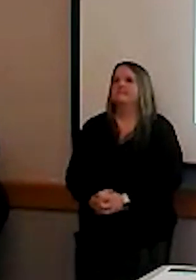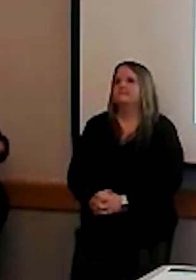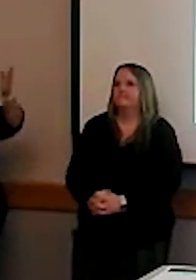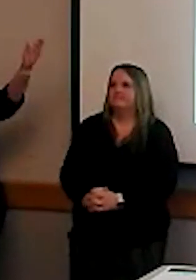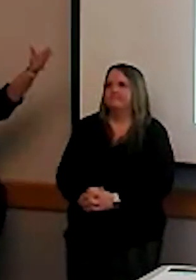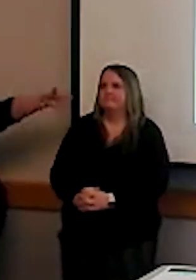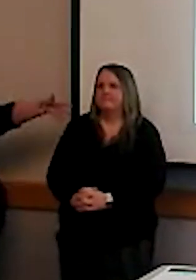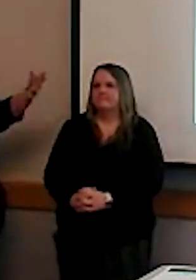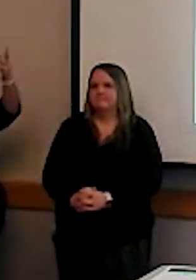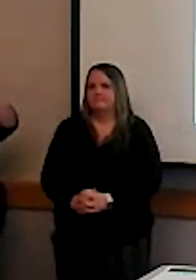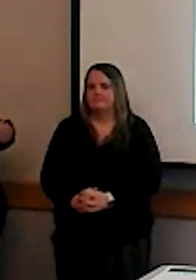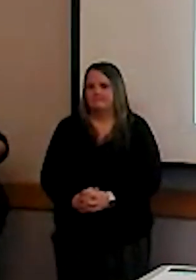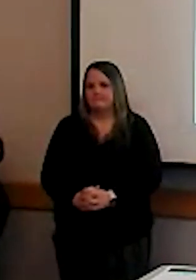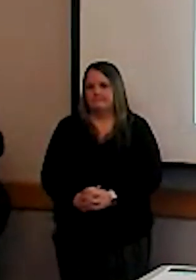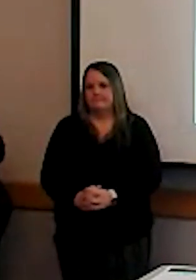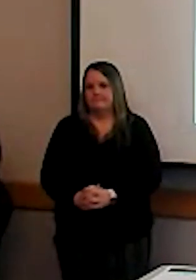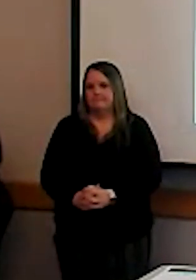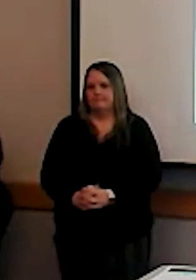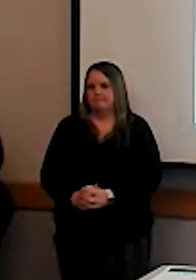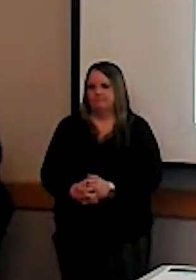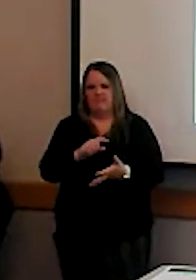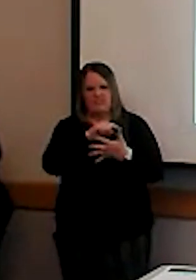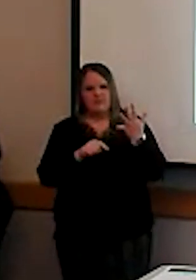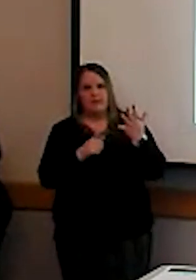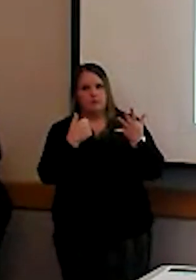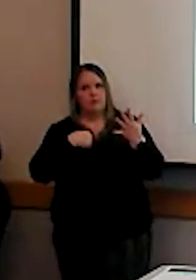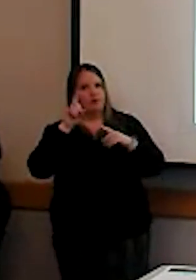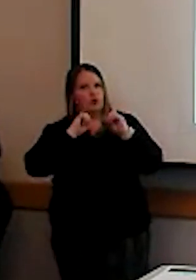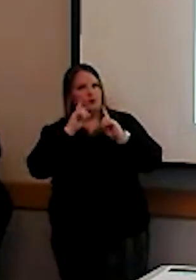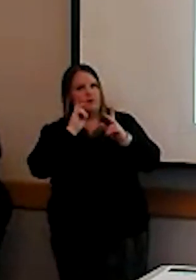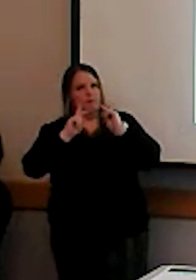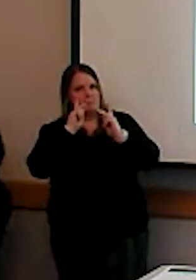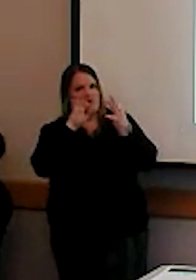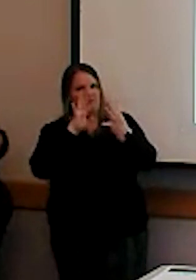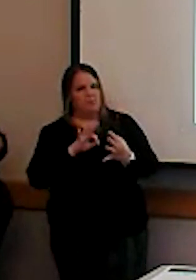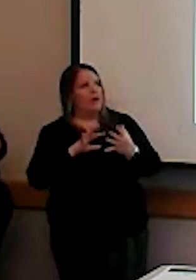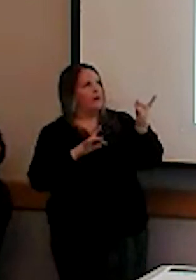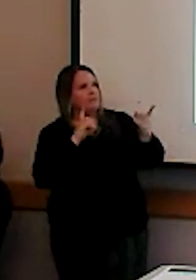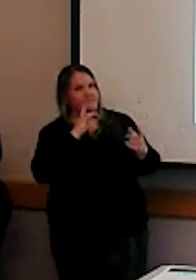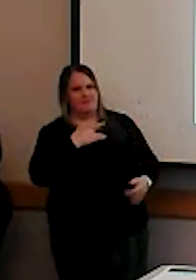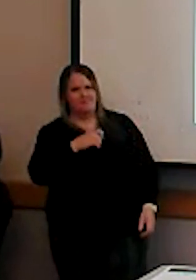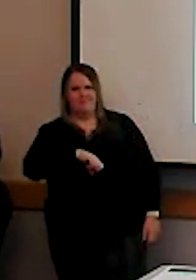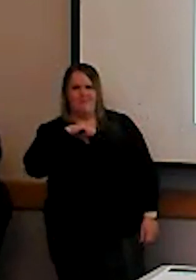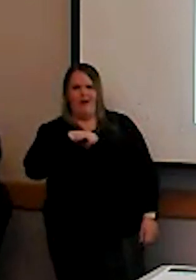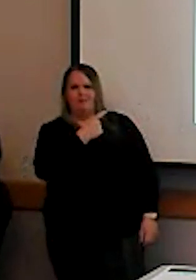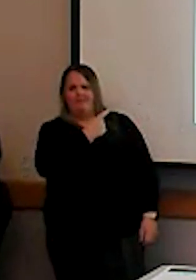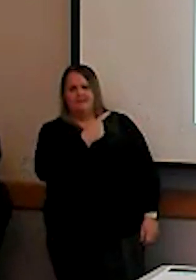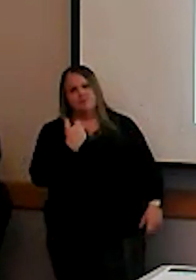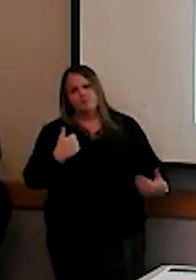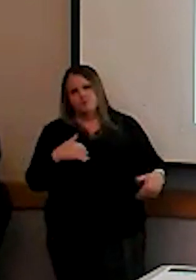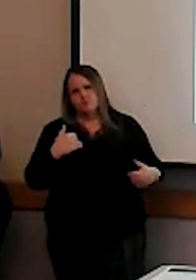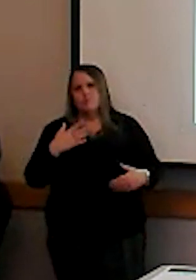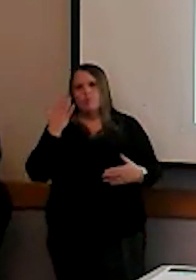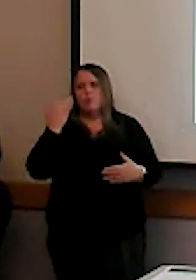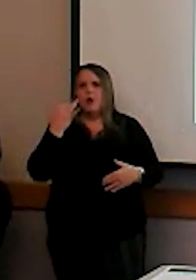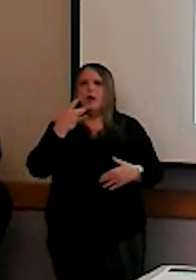So these are just some of the things that we've heard from people in our class. And I'm really proud of these things that they said, because